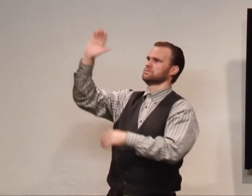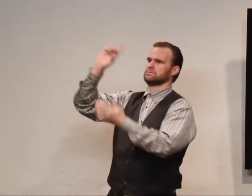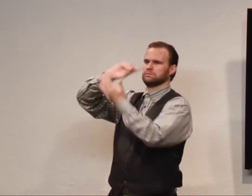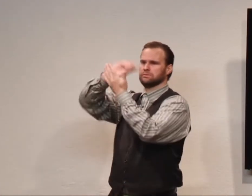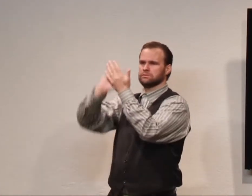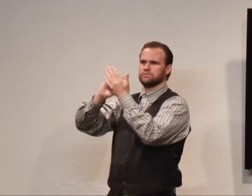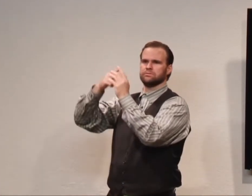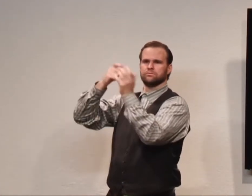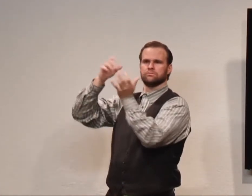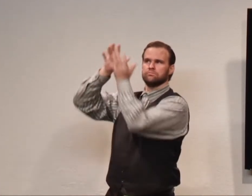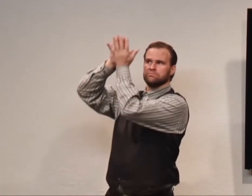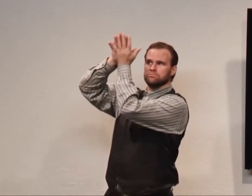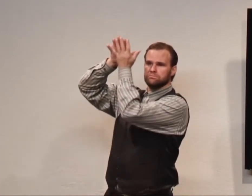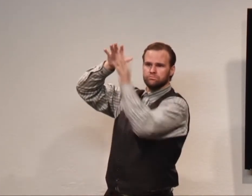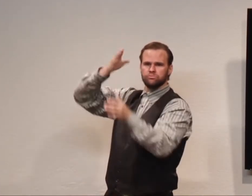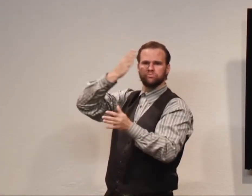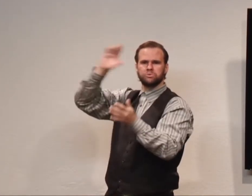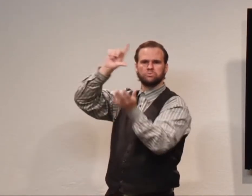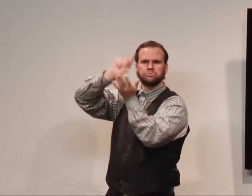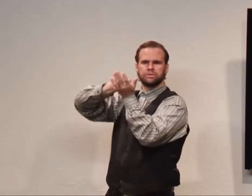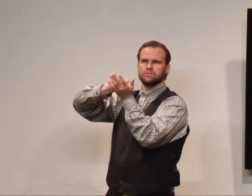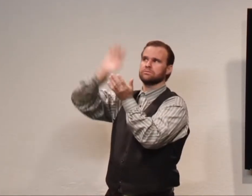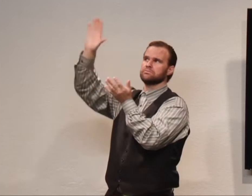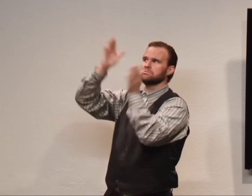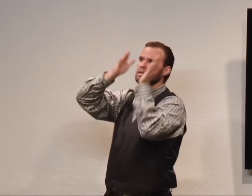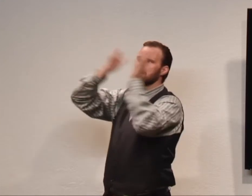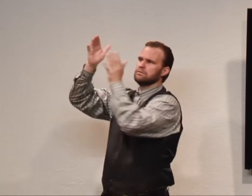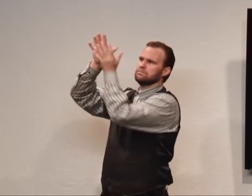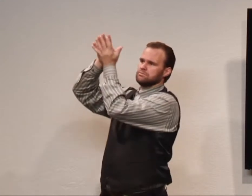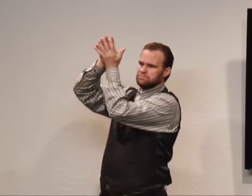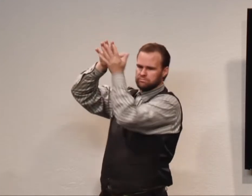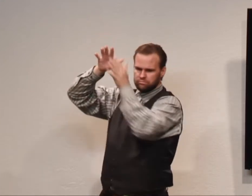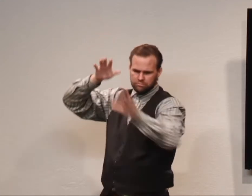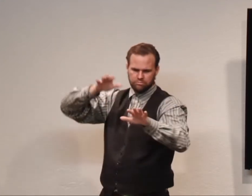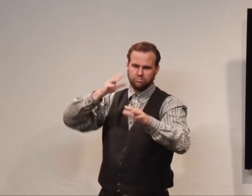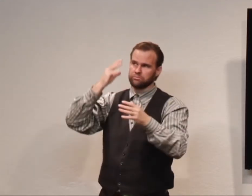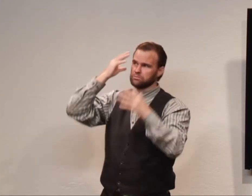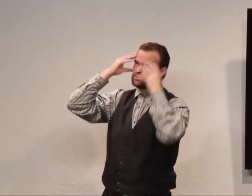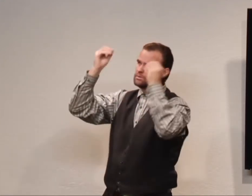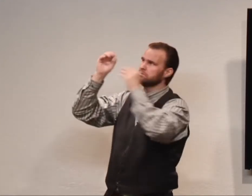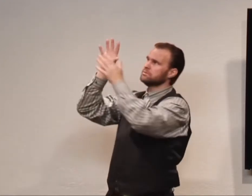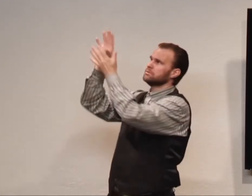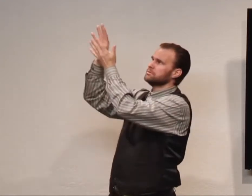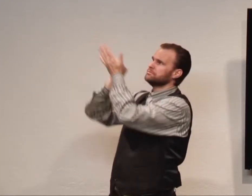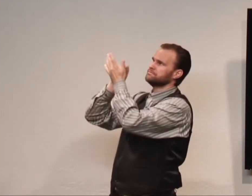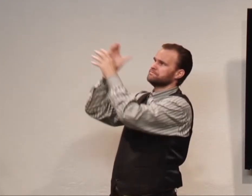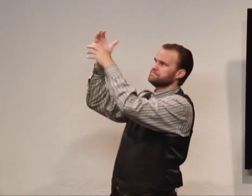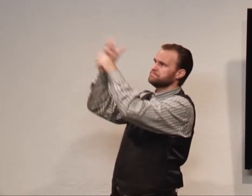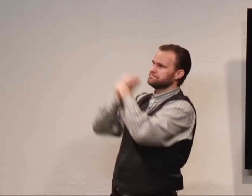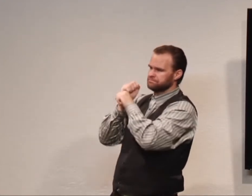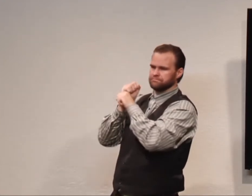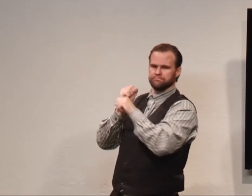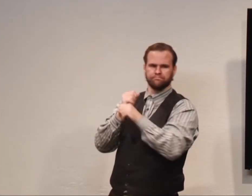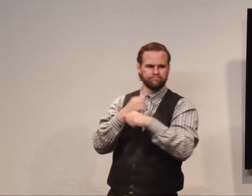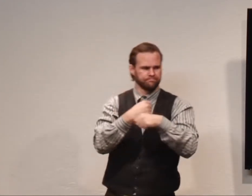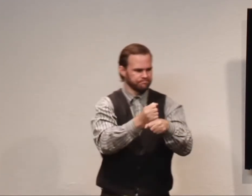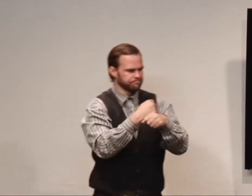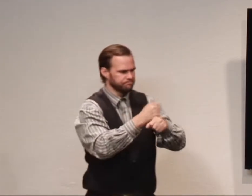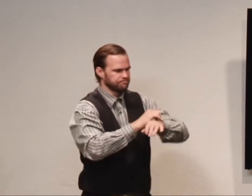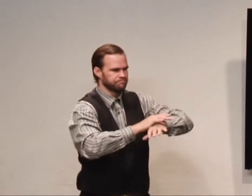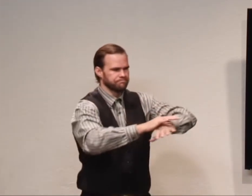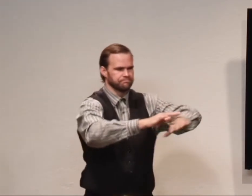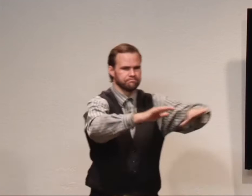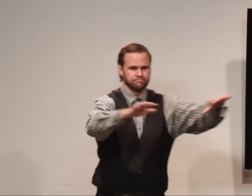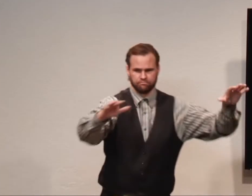incense, the basin to clean water, all these were an imitation of what's found in heaven. And Moses